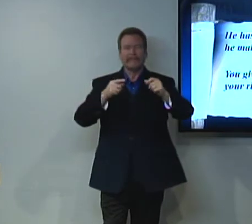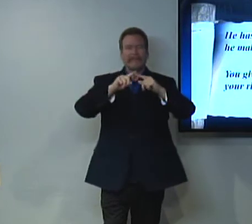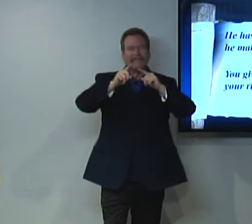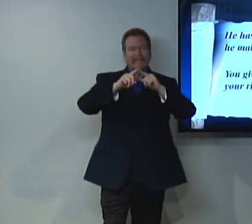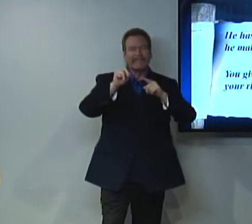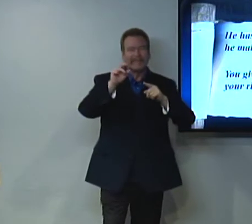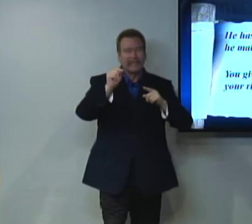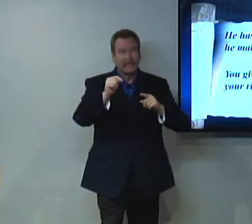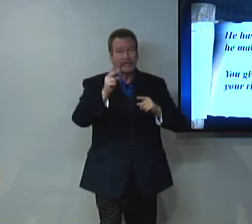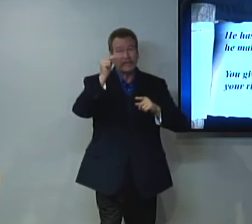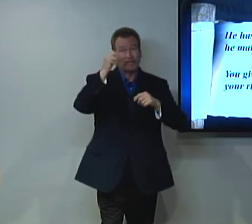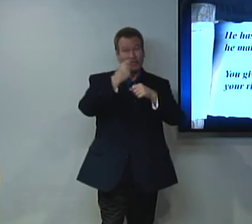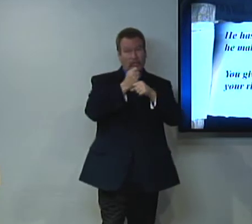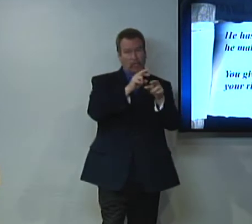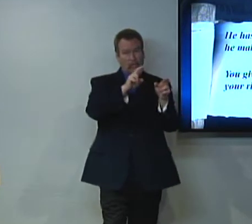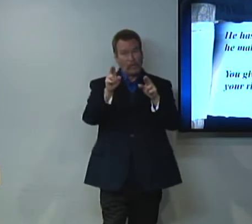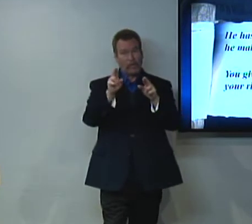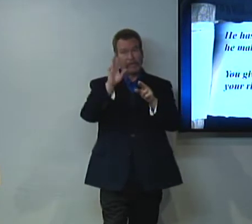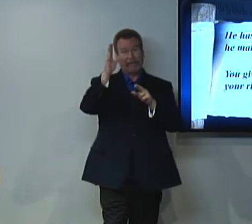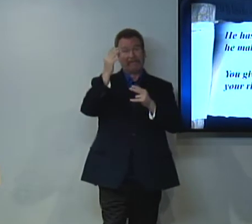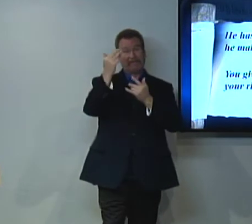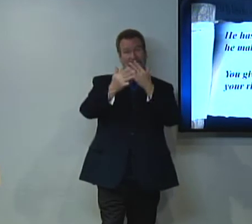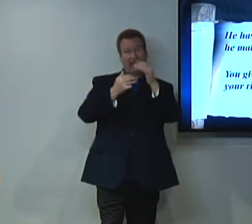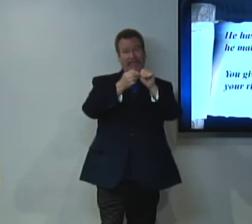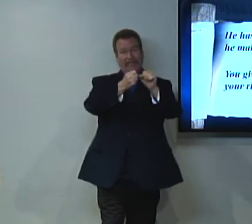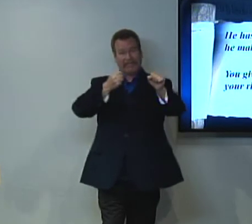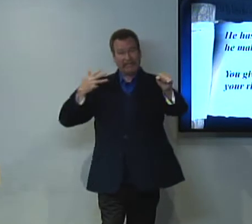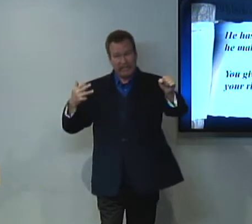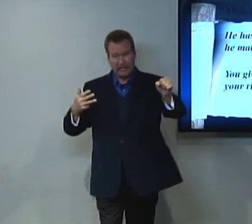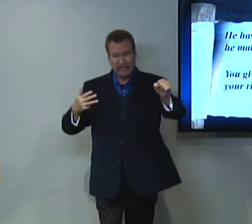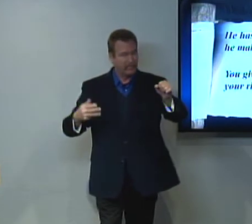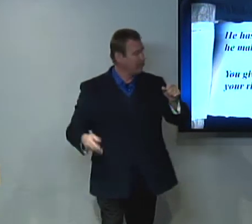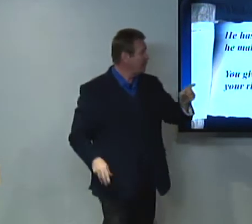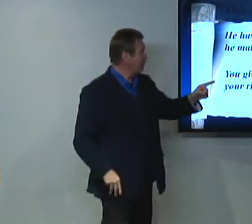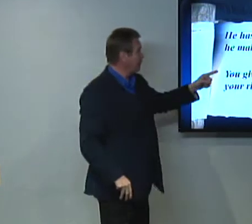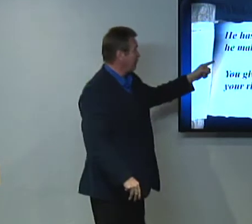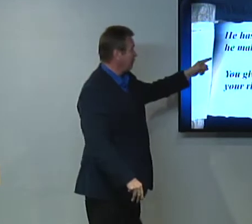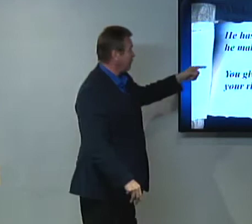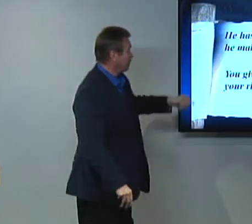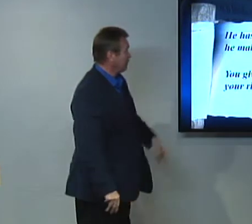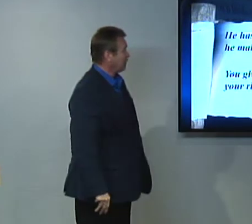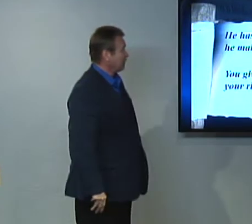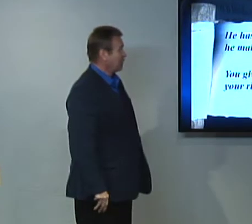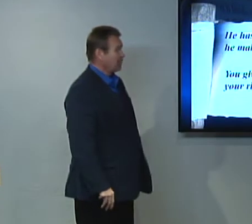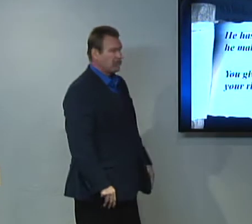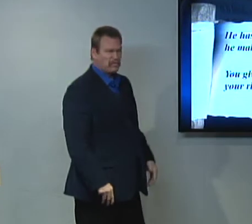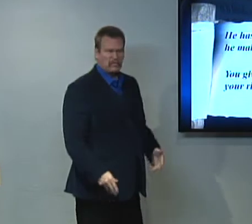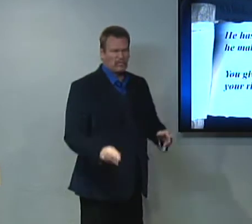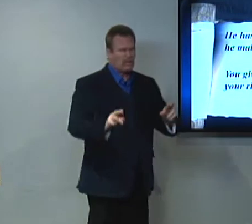His deadly weapons. He has made ready His flaming arrows. It's from Psalm chapter 7, verse